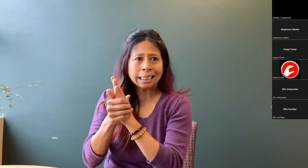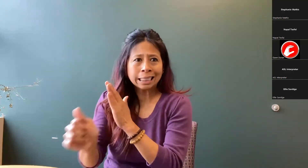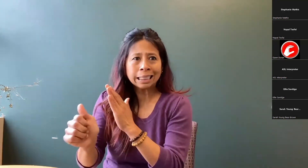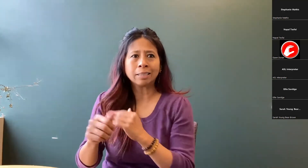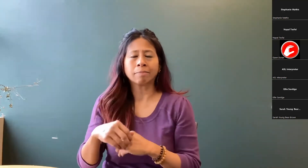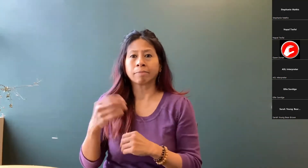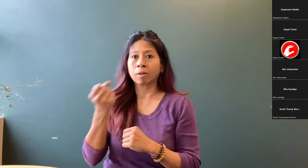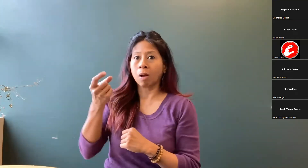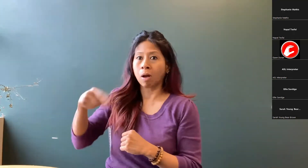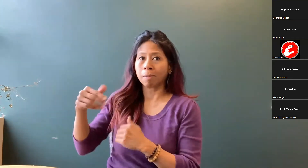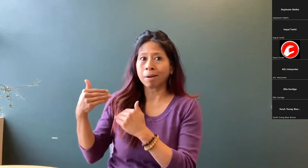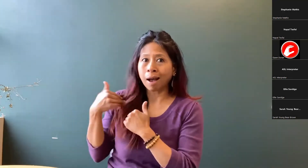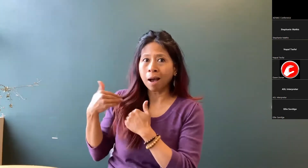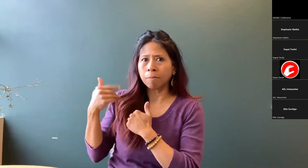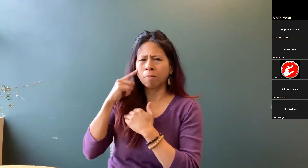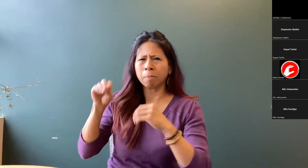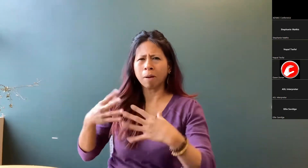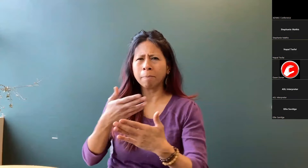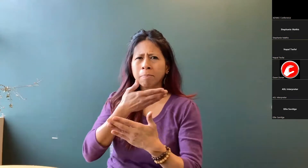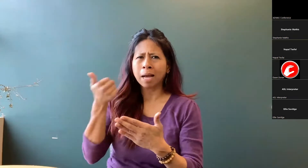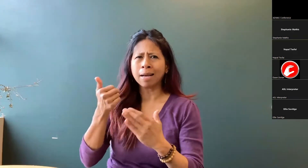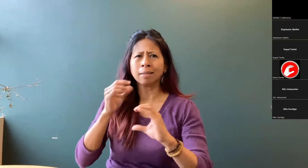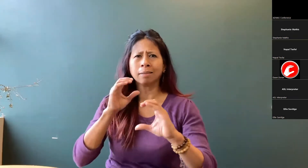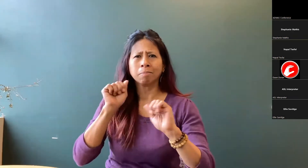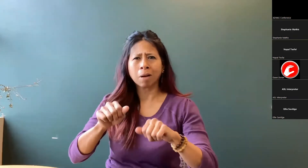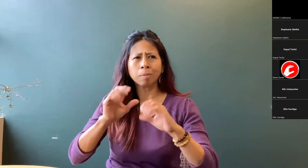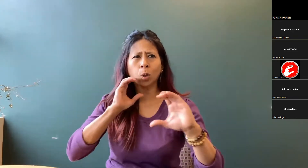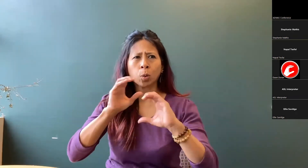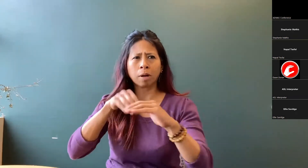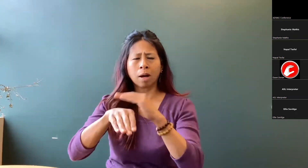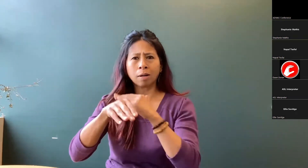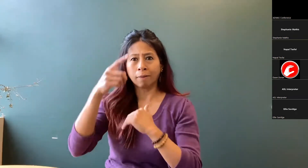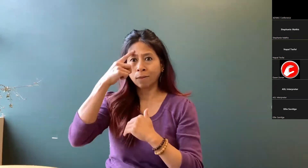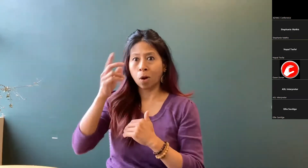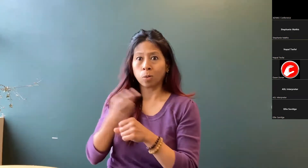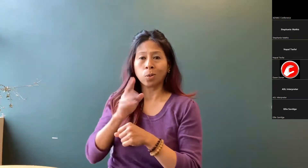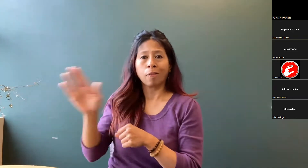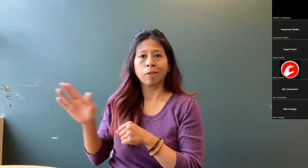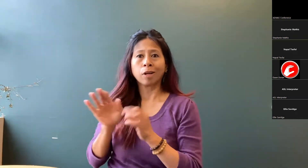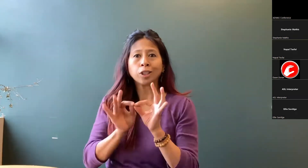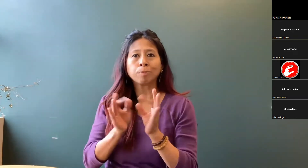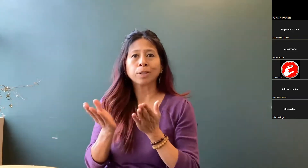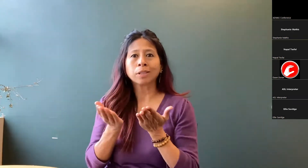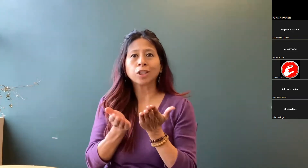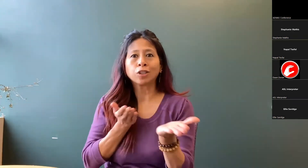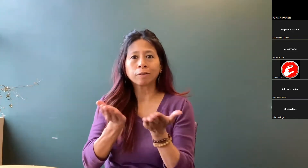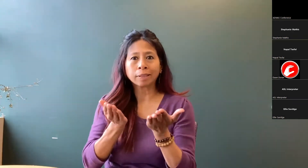They have worked with interpreters to help them grow their skills and hold them accountable for providing the best possible